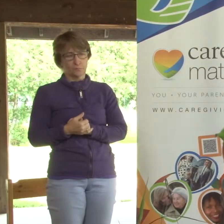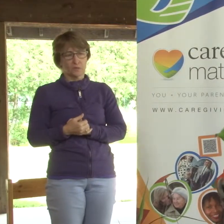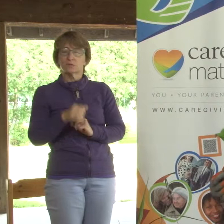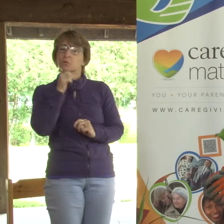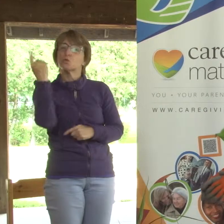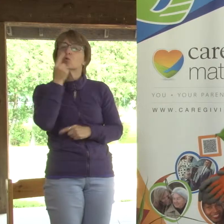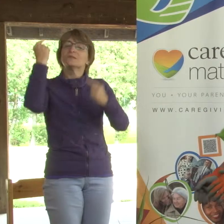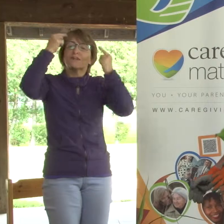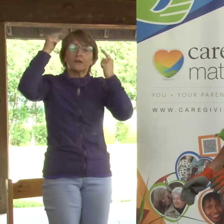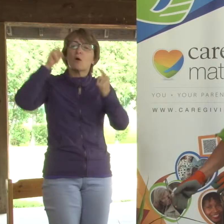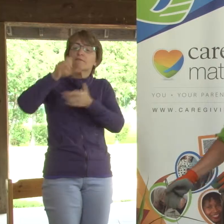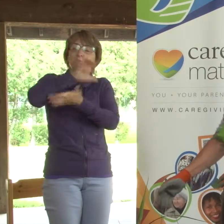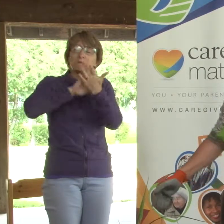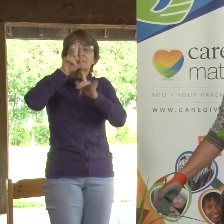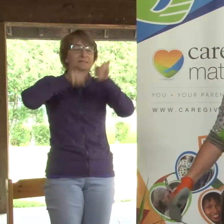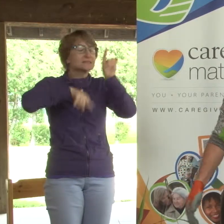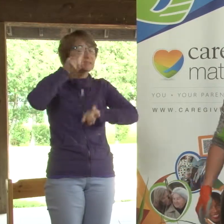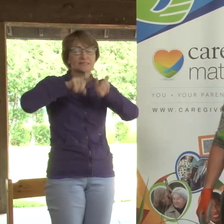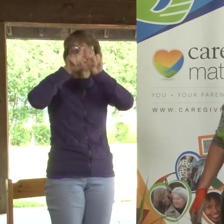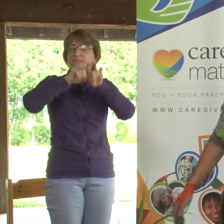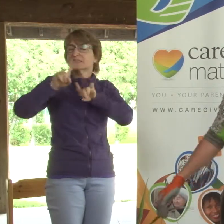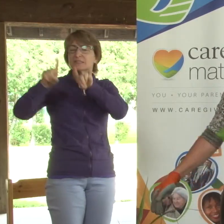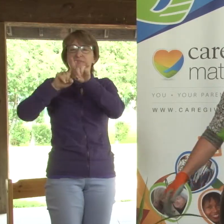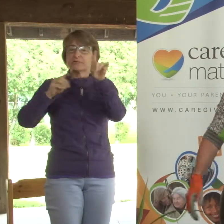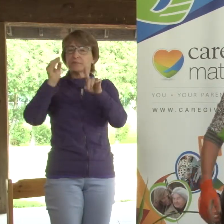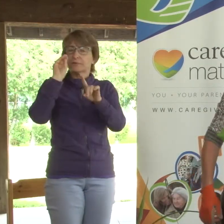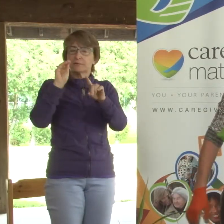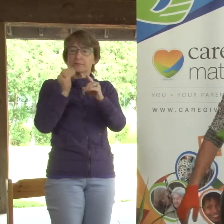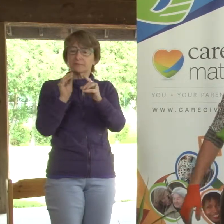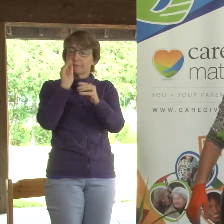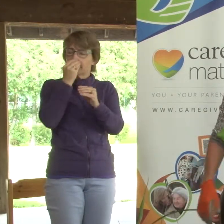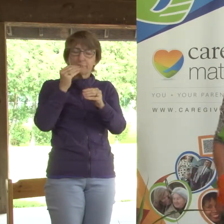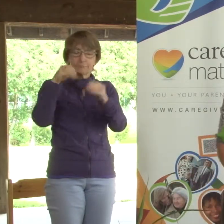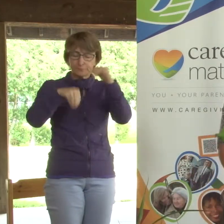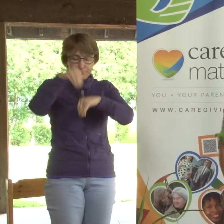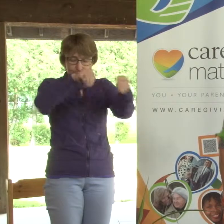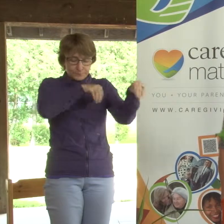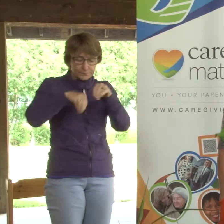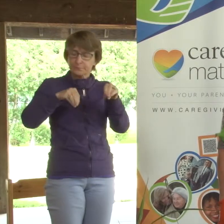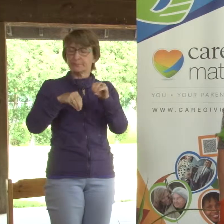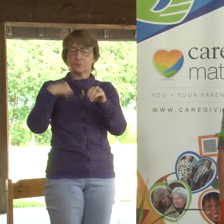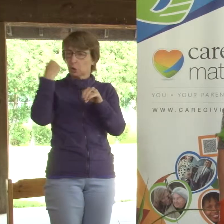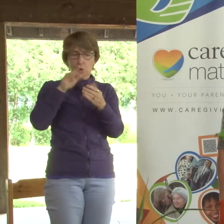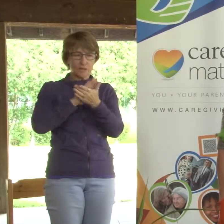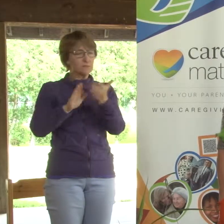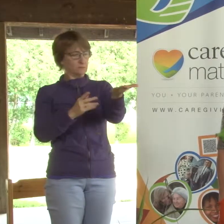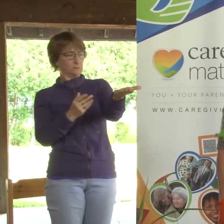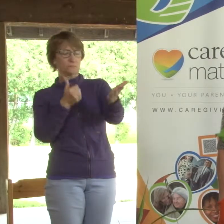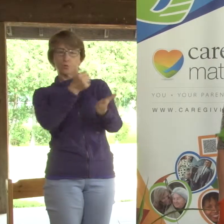don't always think that you've got to put 5 or 10 plants into a planter in order for it to look